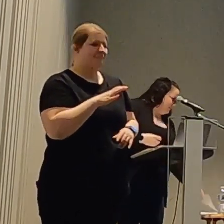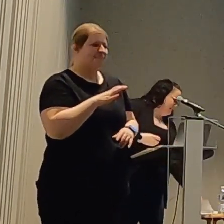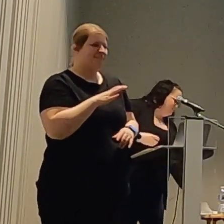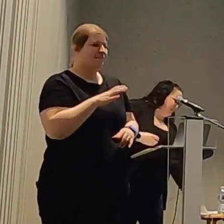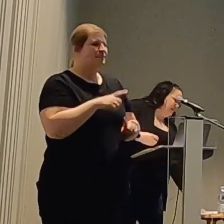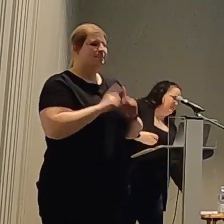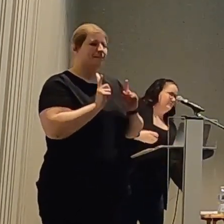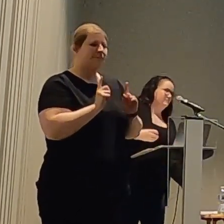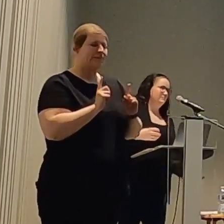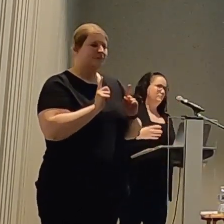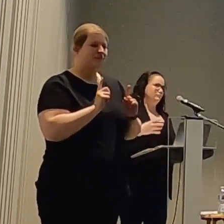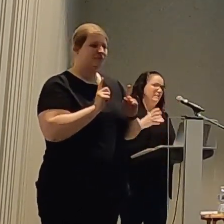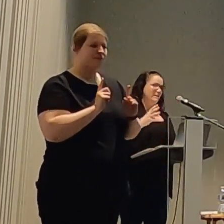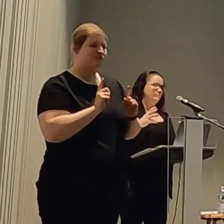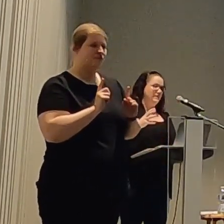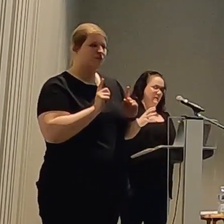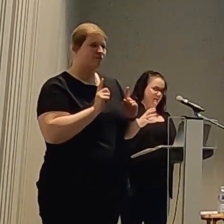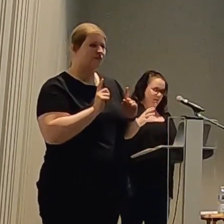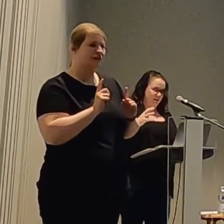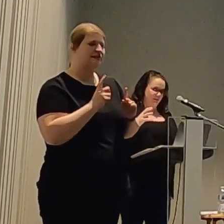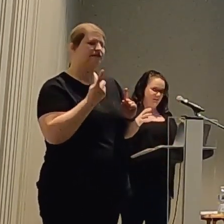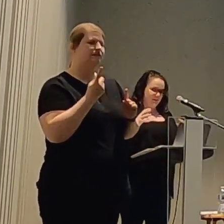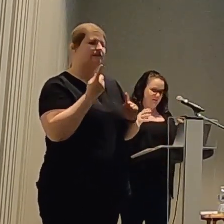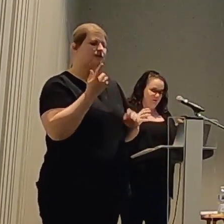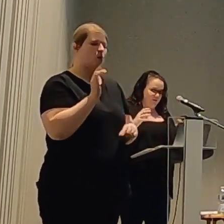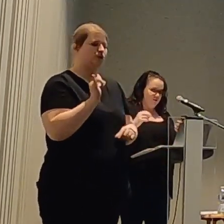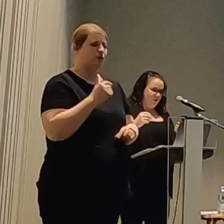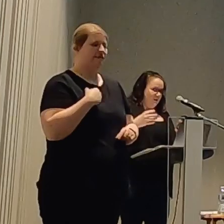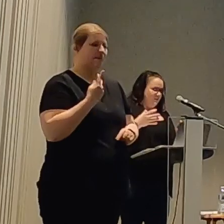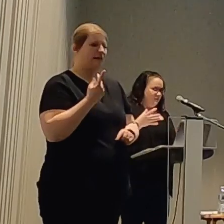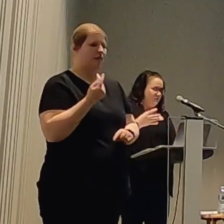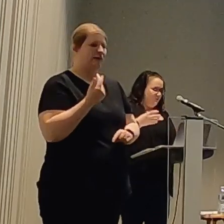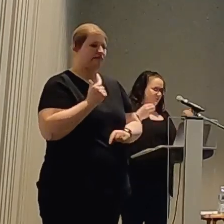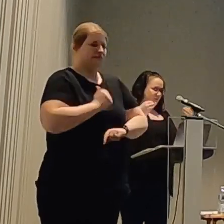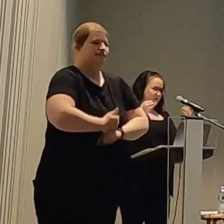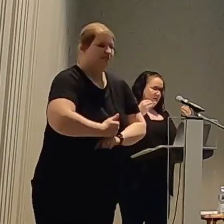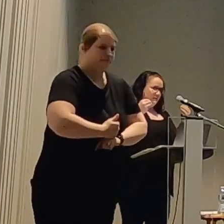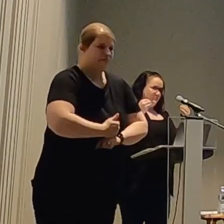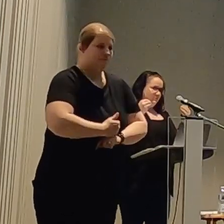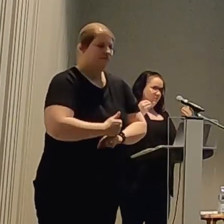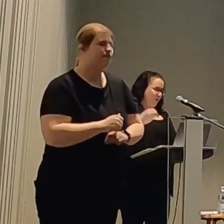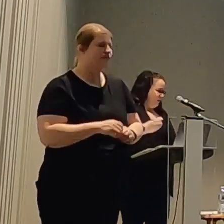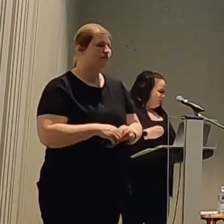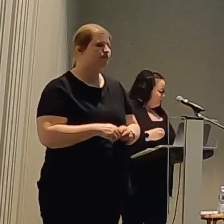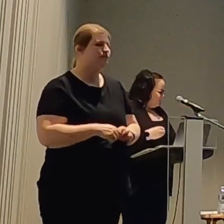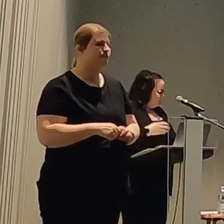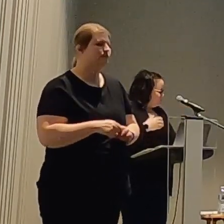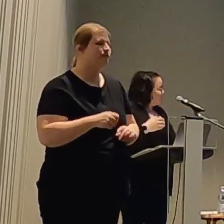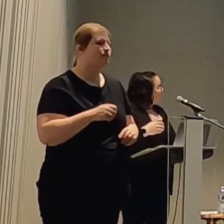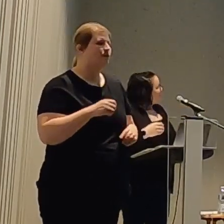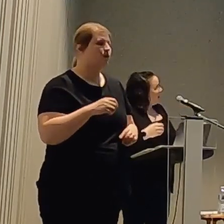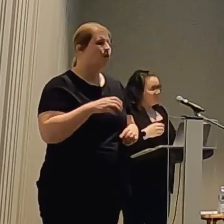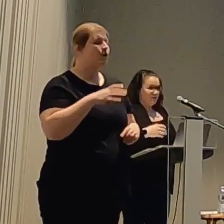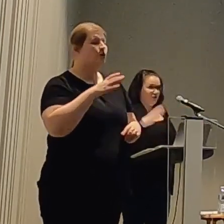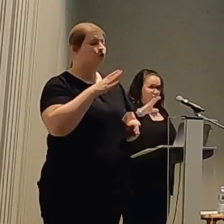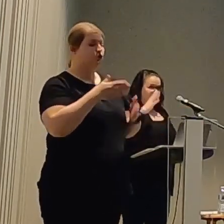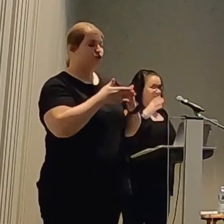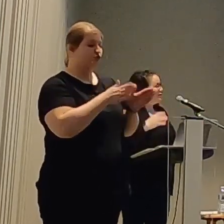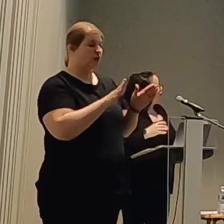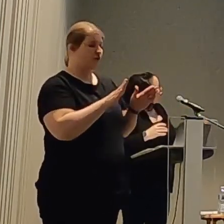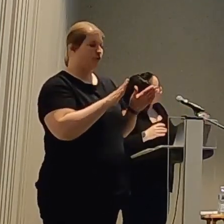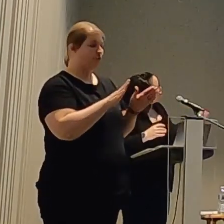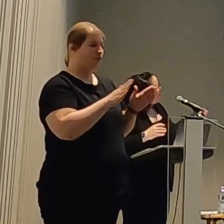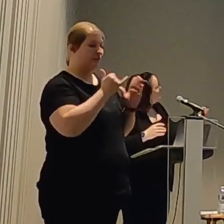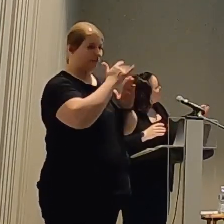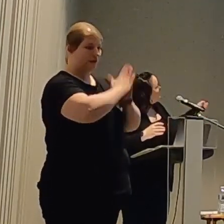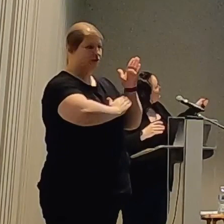is a little bit grounding in this image. So in general, the composition creates